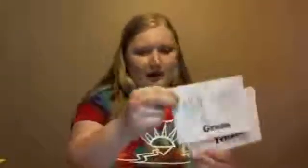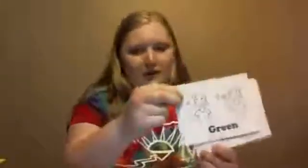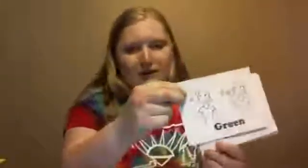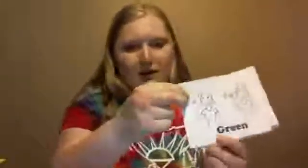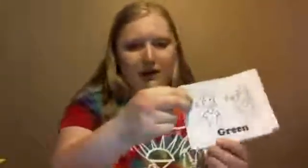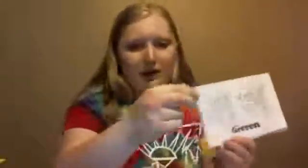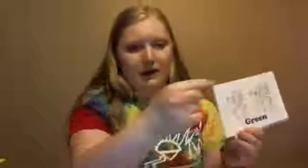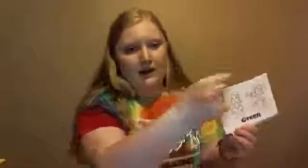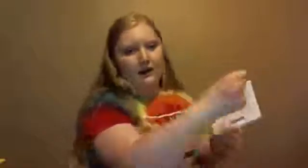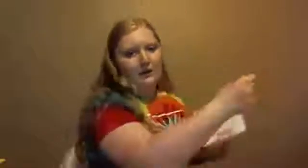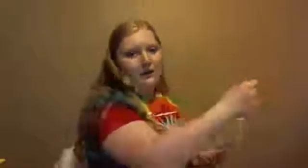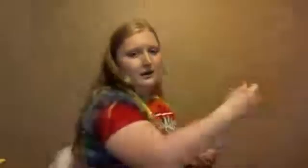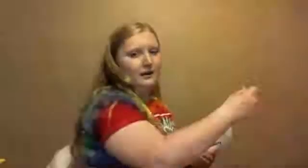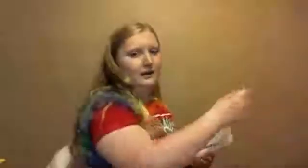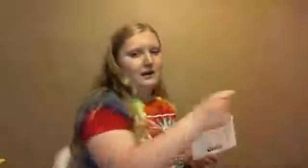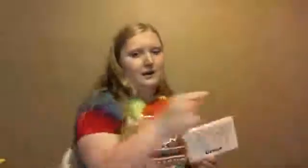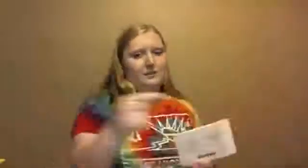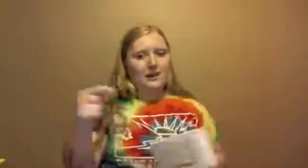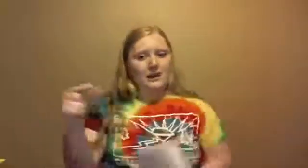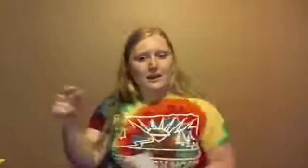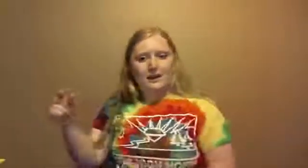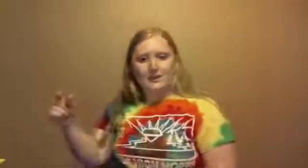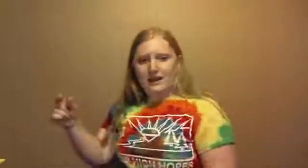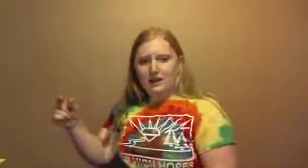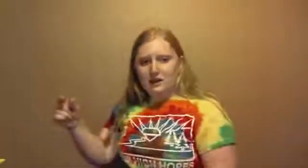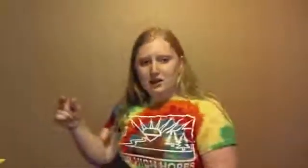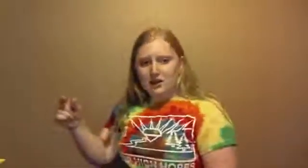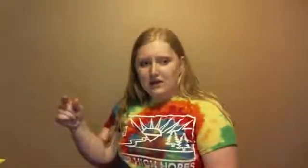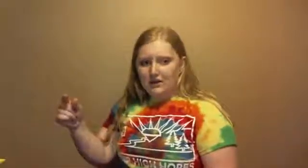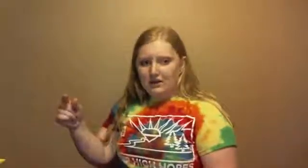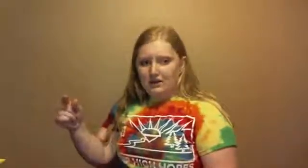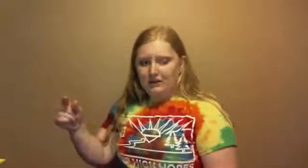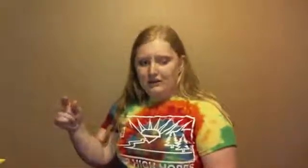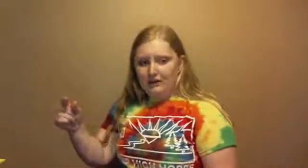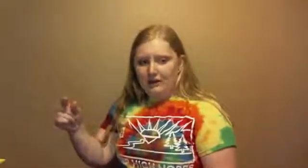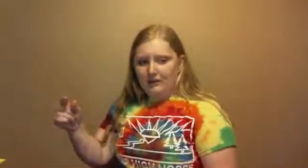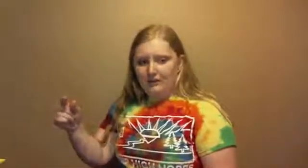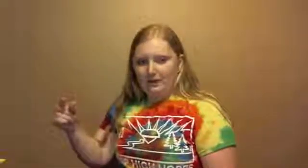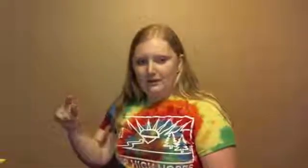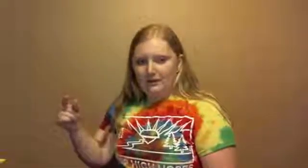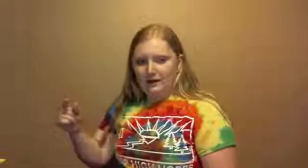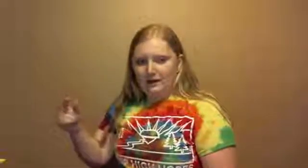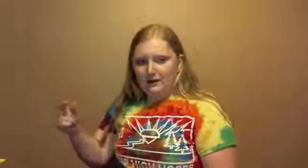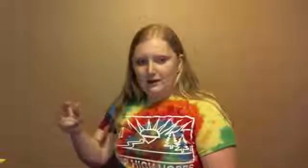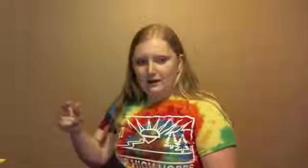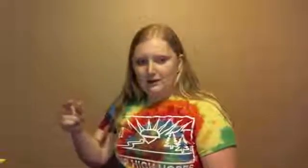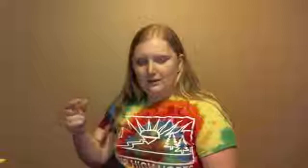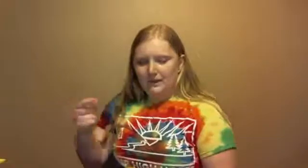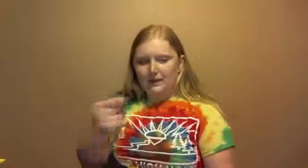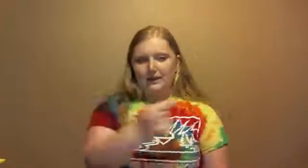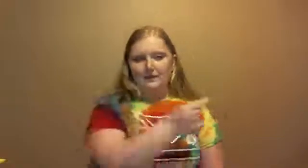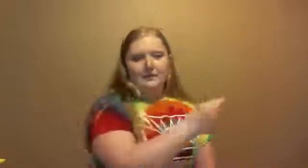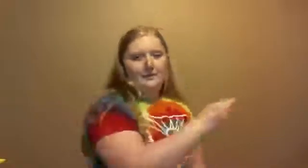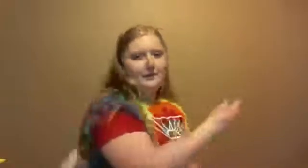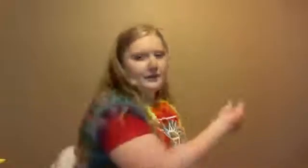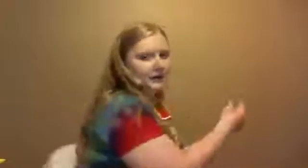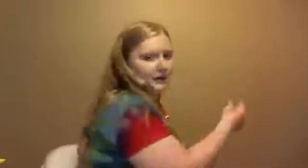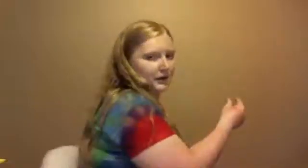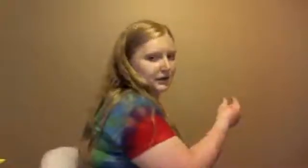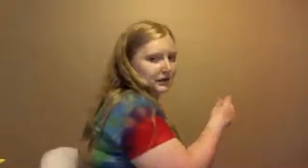So you're going to go make like you're making a G if you remember from our alphabet lesson. And just wiggle it. Just